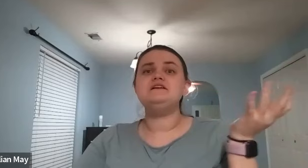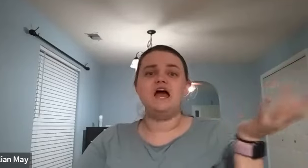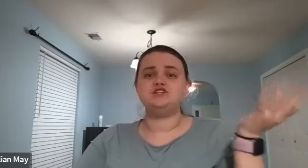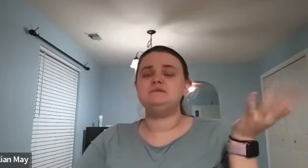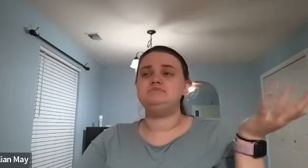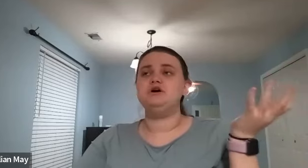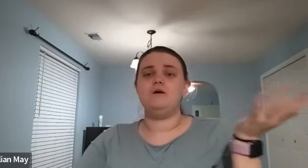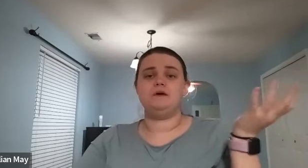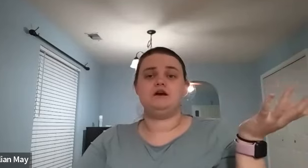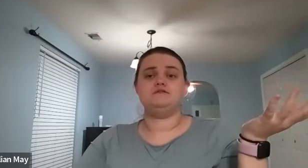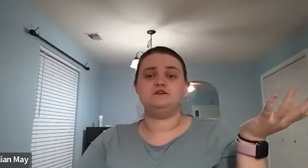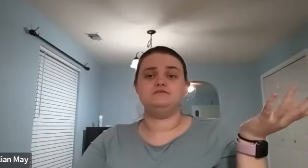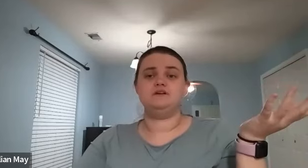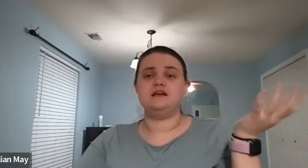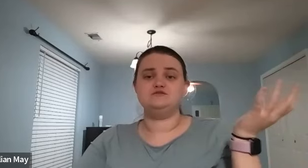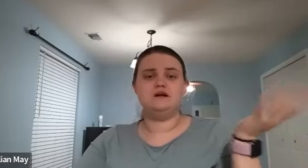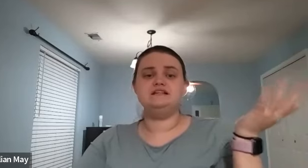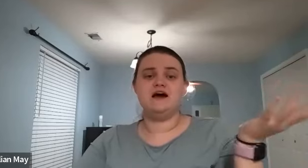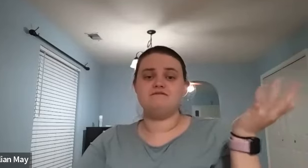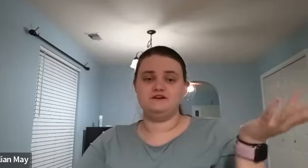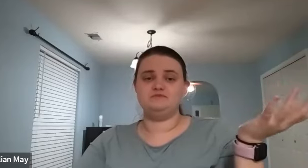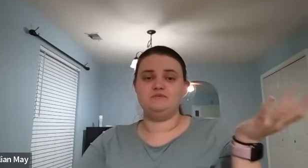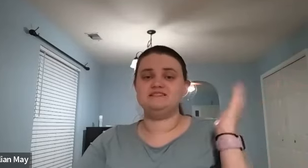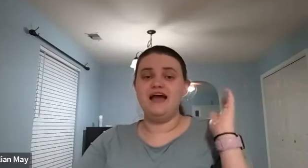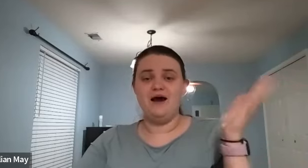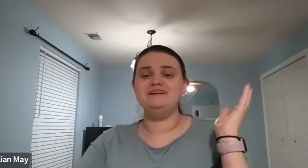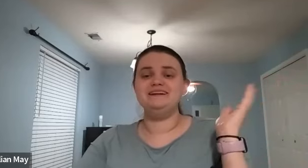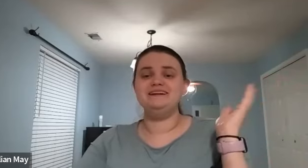that should be put on my gravestone, is when in doubt, finger spell, because of how many.